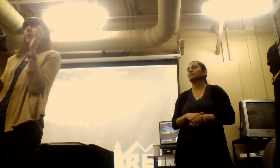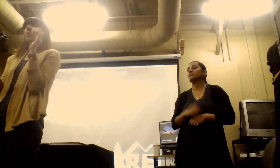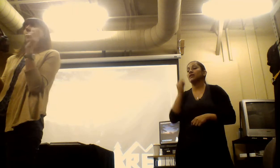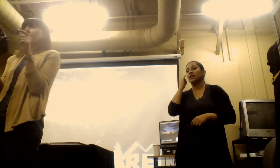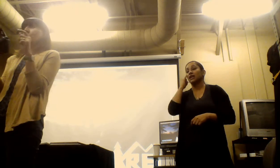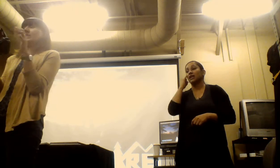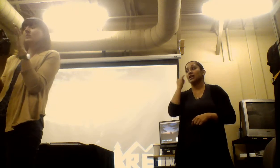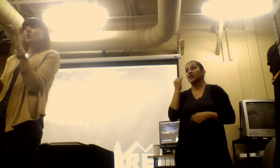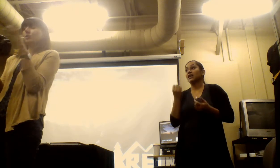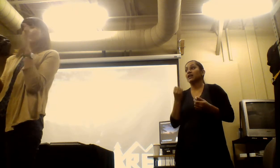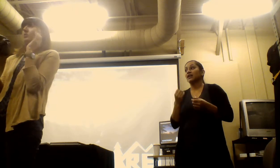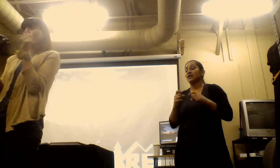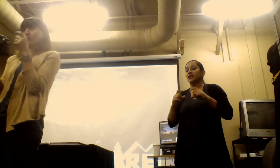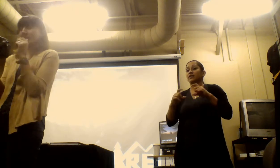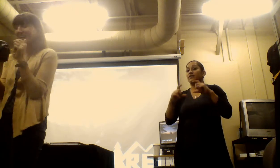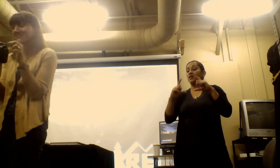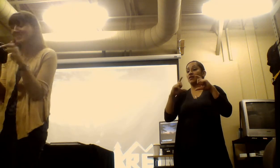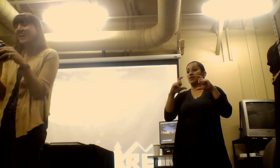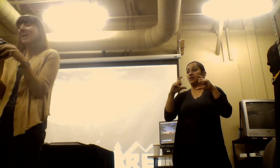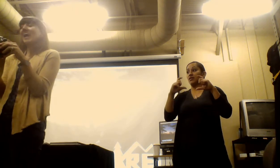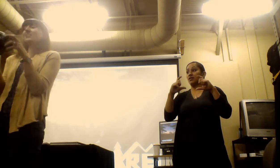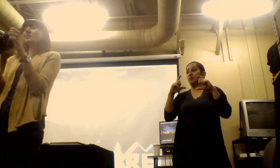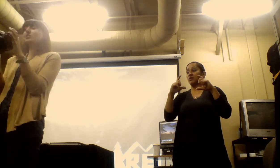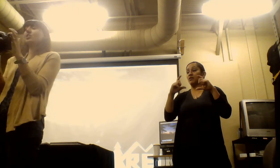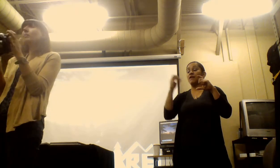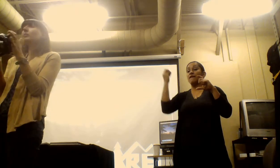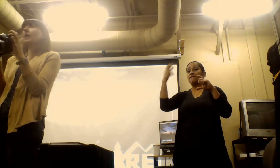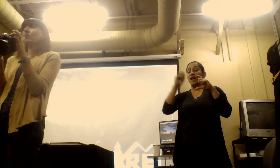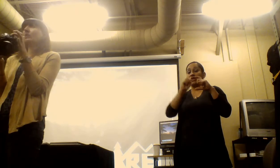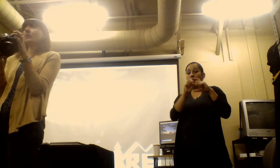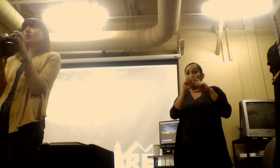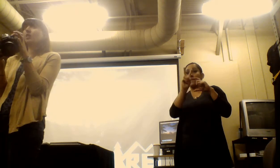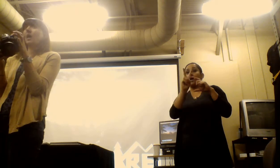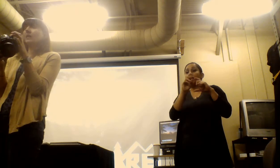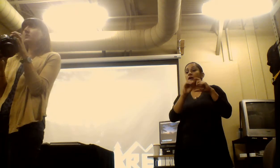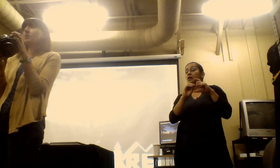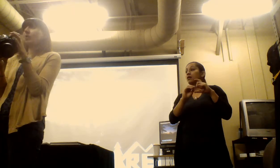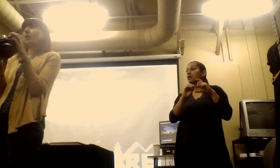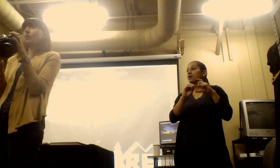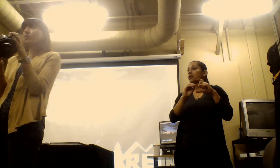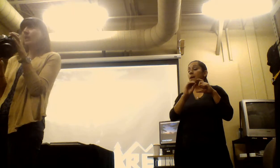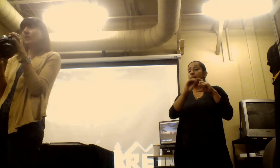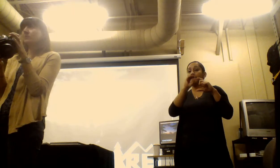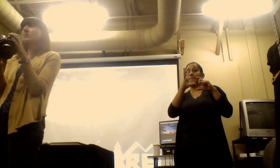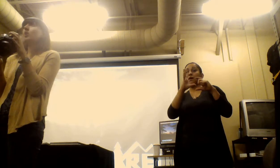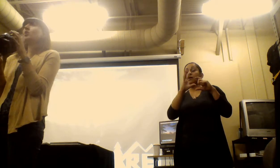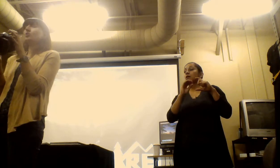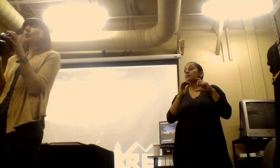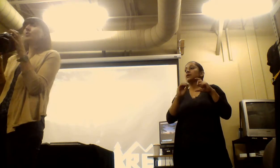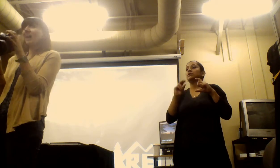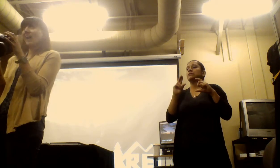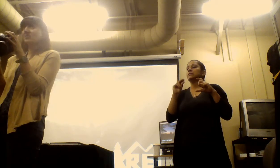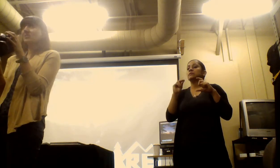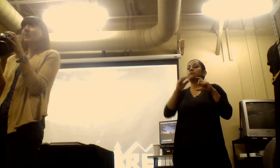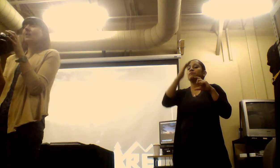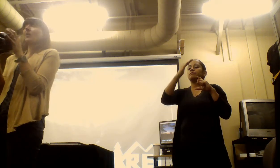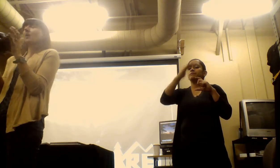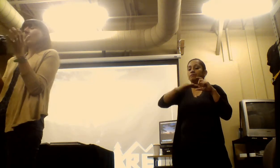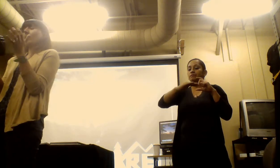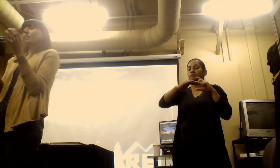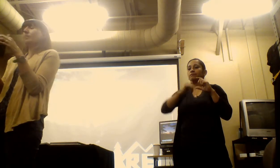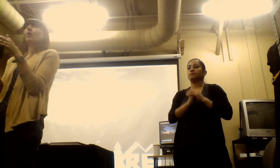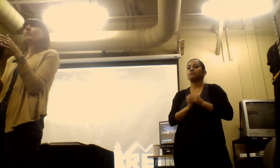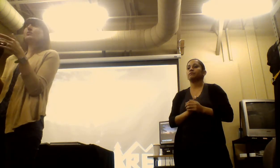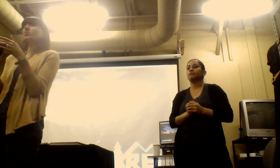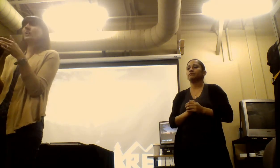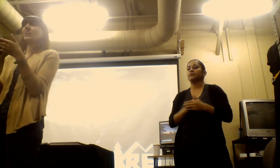up, what you need to do is close it and start playing with like your ISO and other things. Do that.